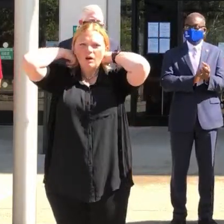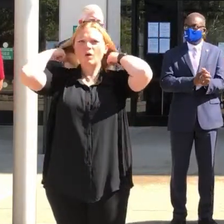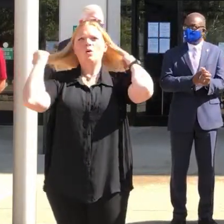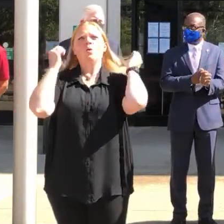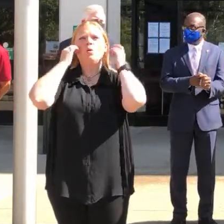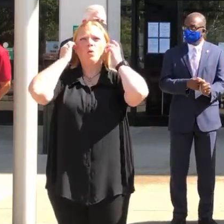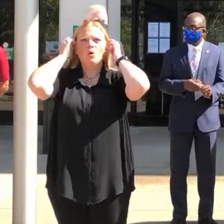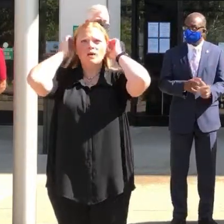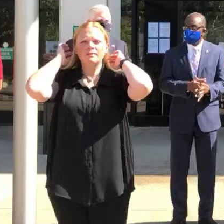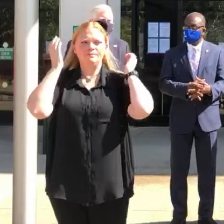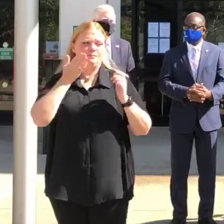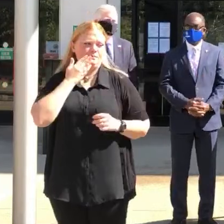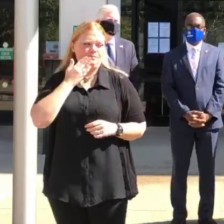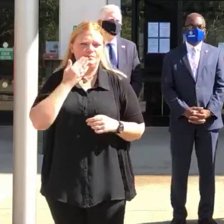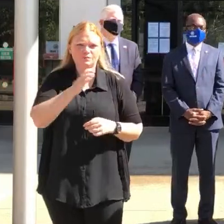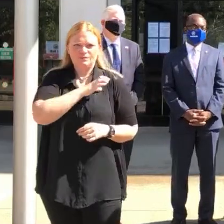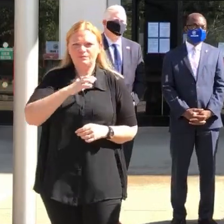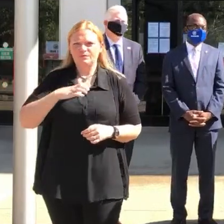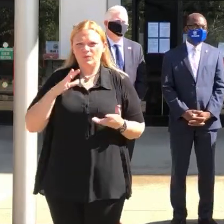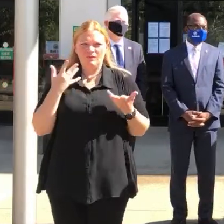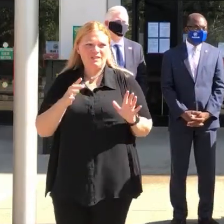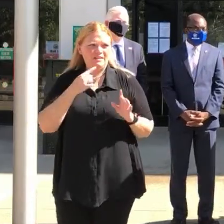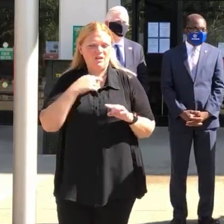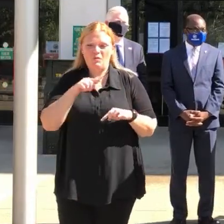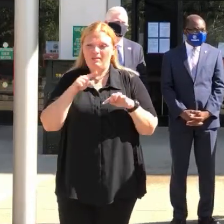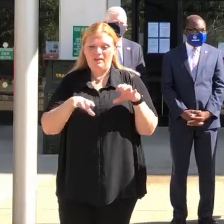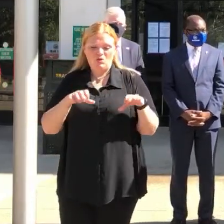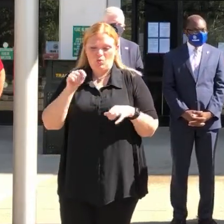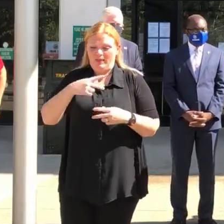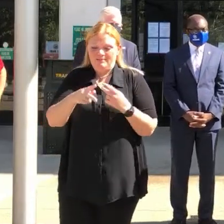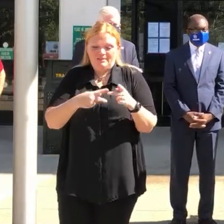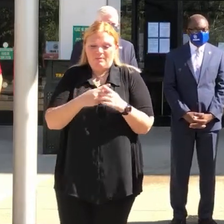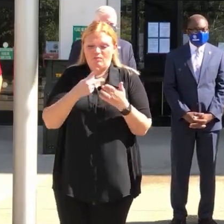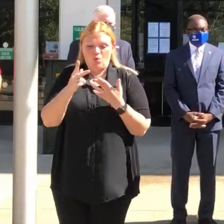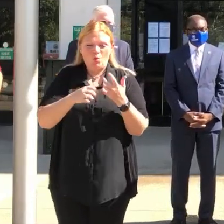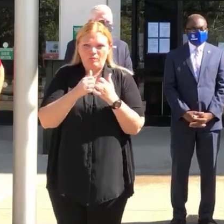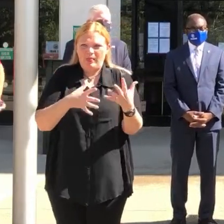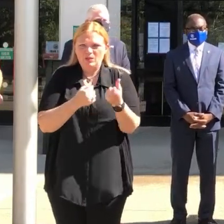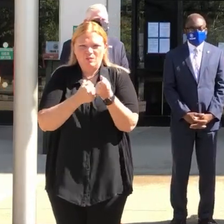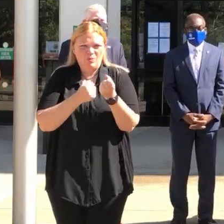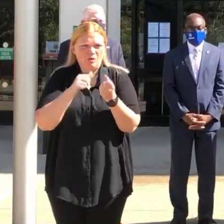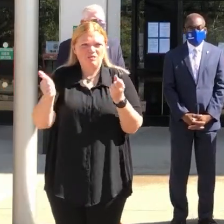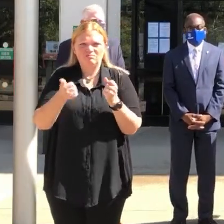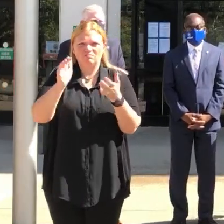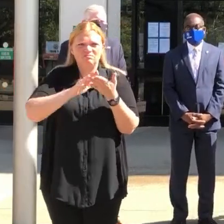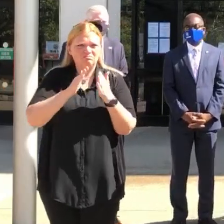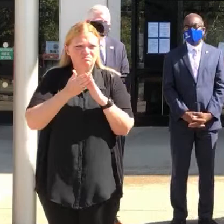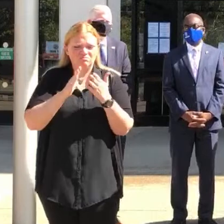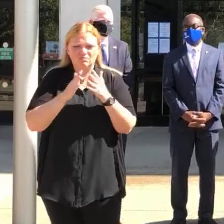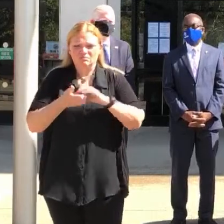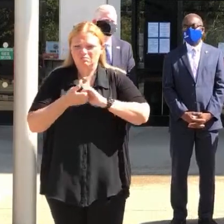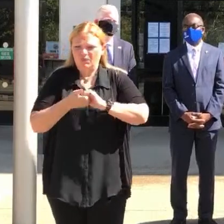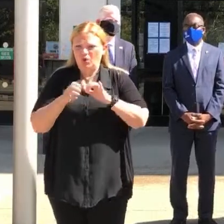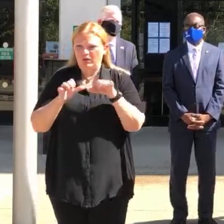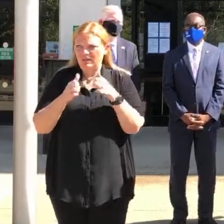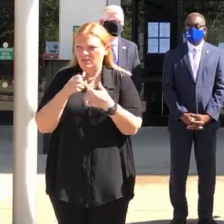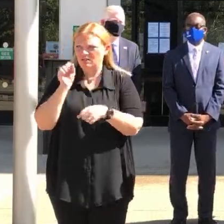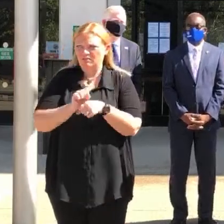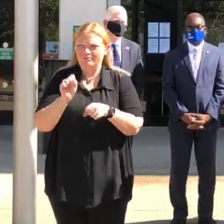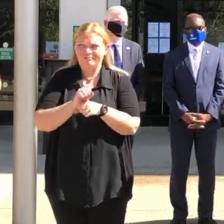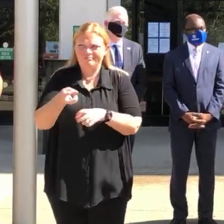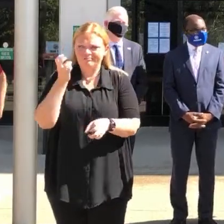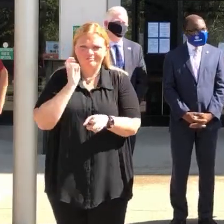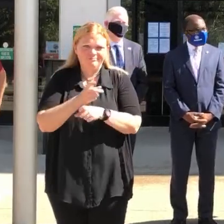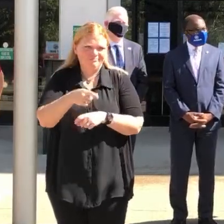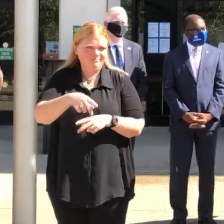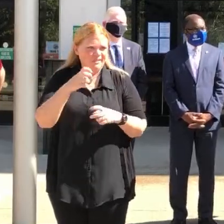Thank you, Commissioner Cannon. As we've all said, we can't do these types of programs without the support of others in the community, including our partner agencies who work very hard on these